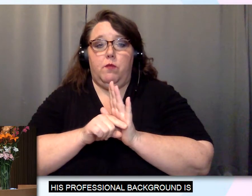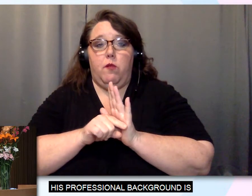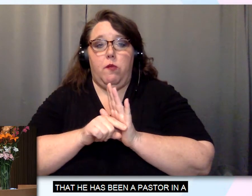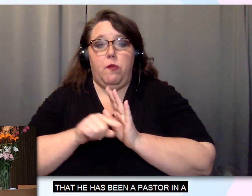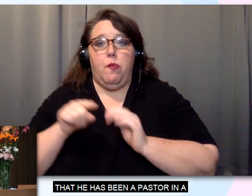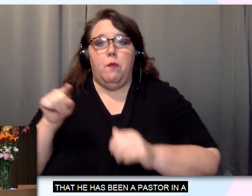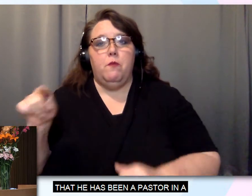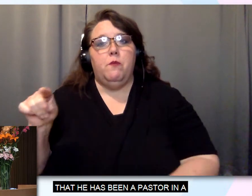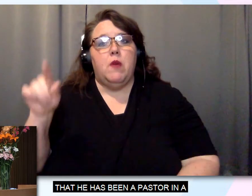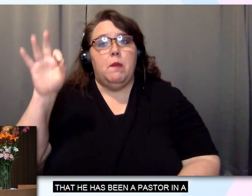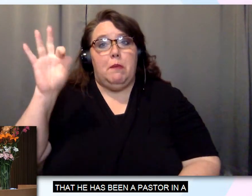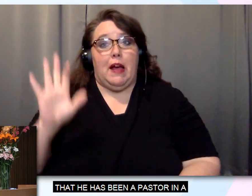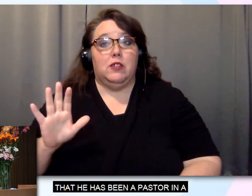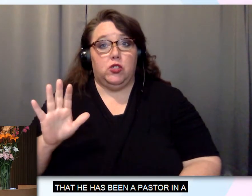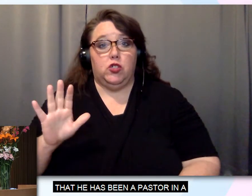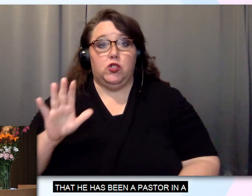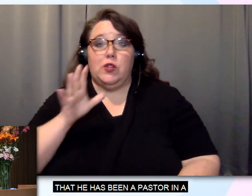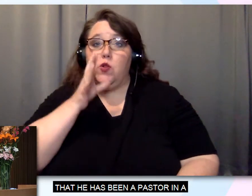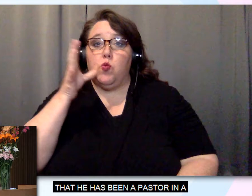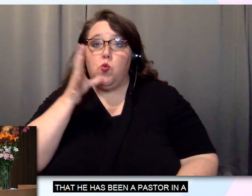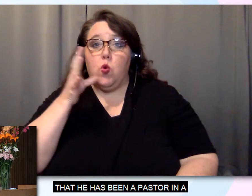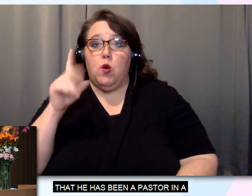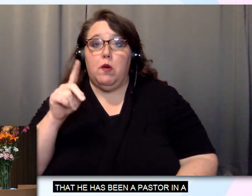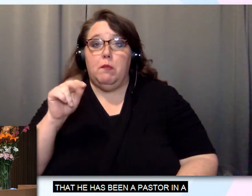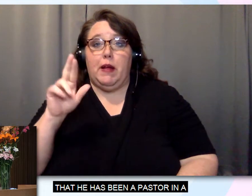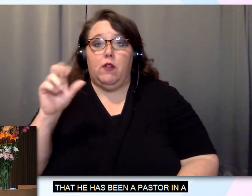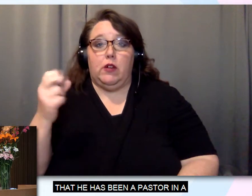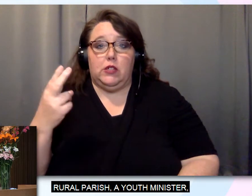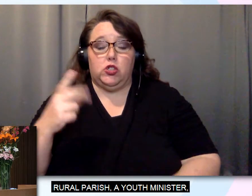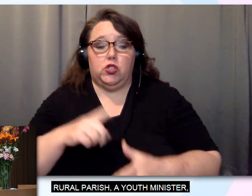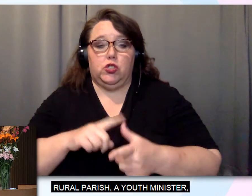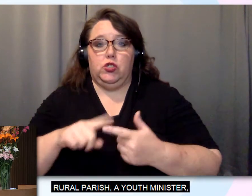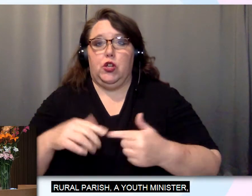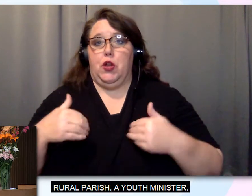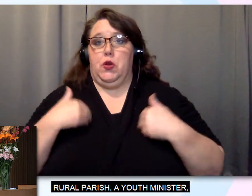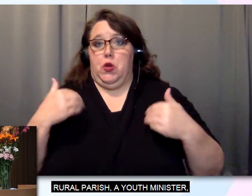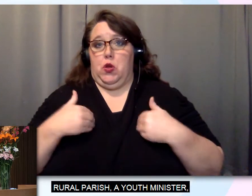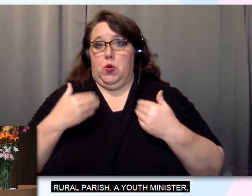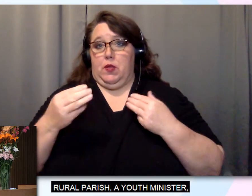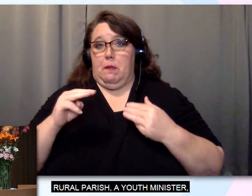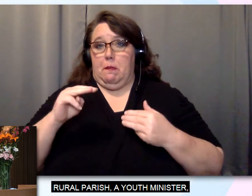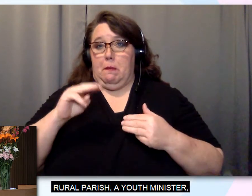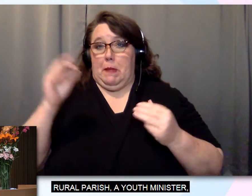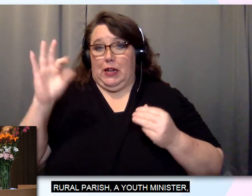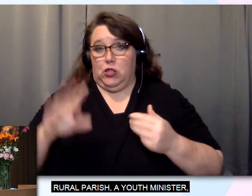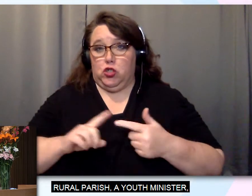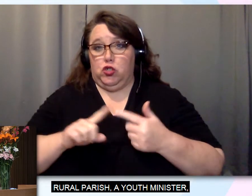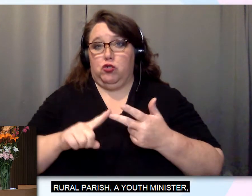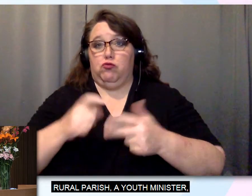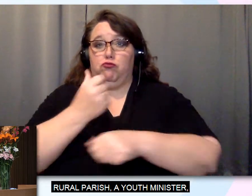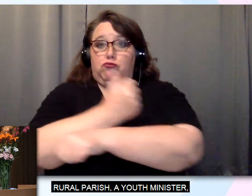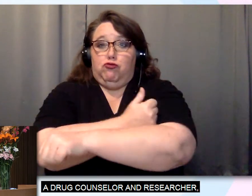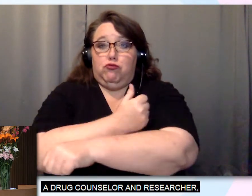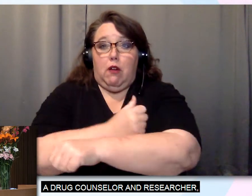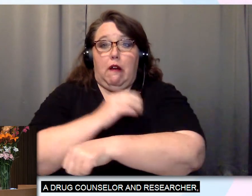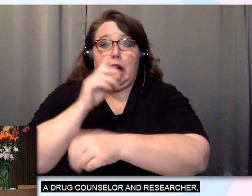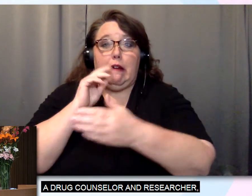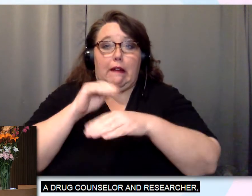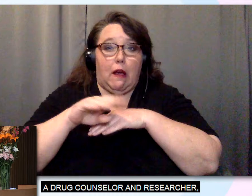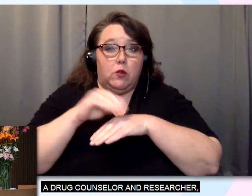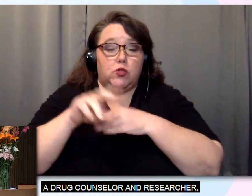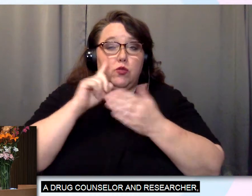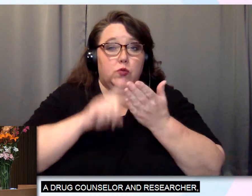is that he has been a pastor in a rural parish, a youth minister, a drug counselor